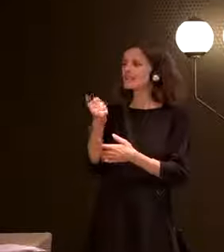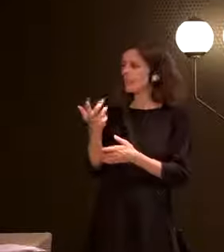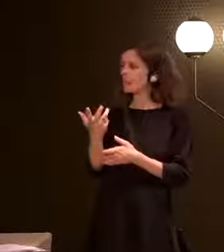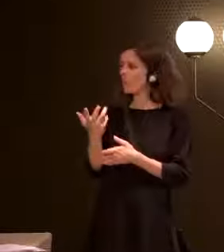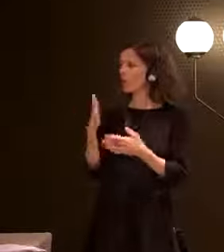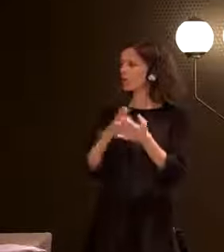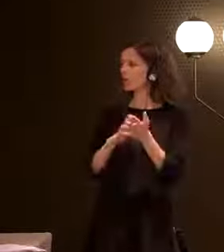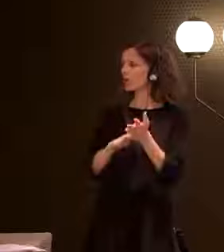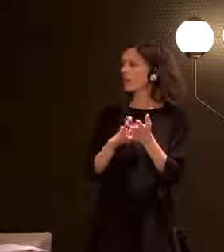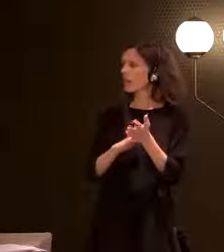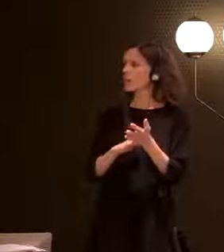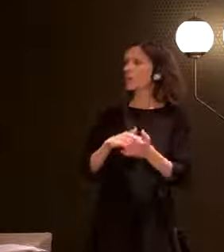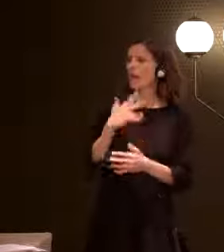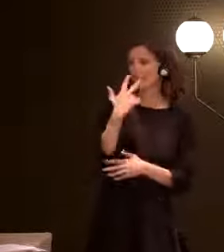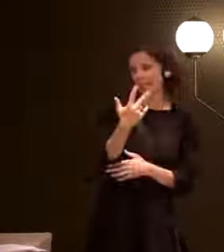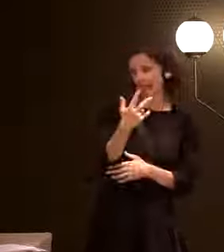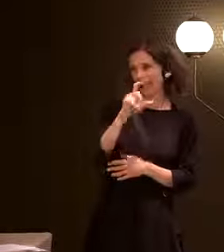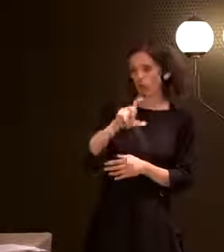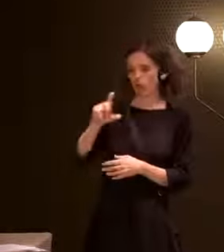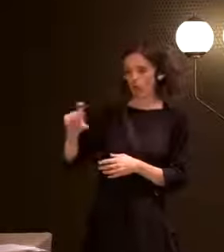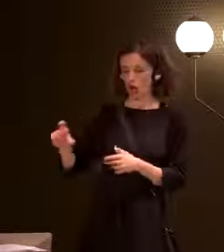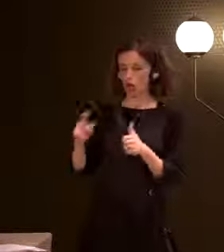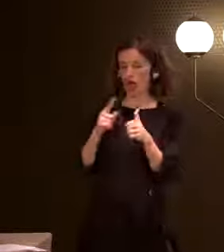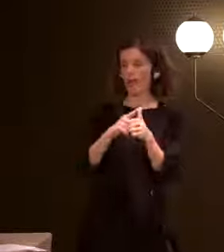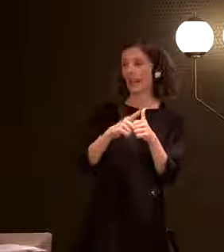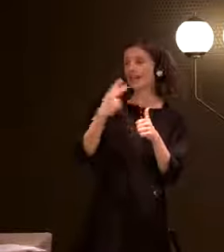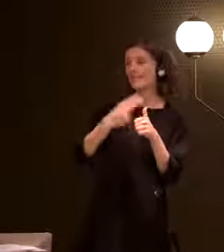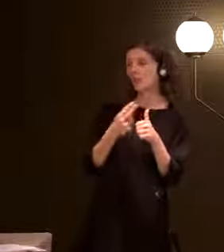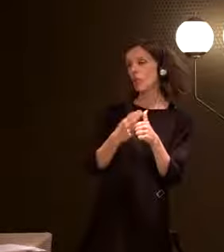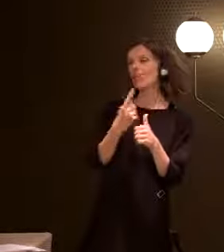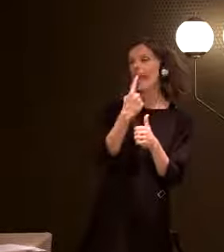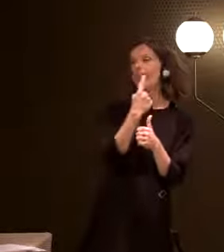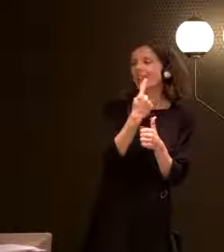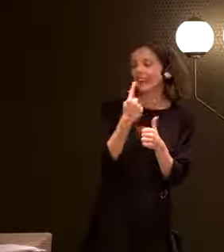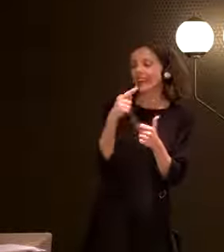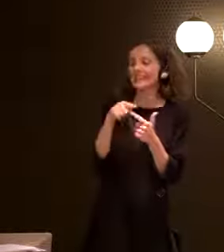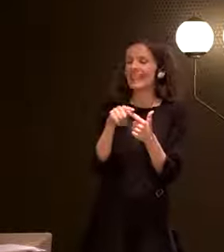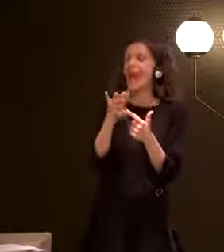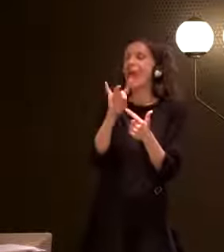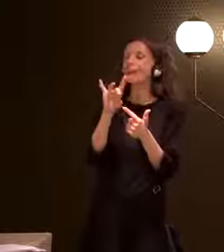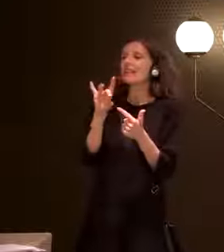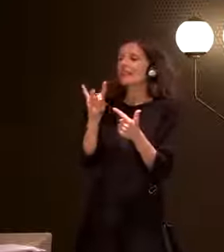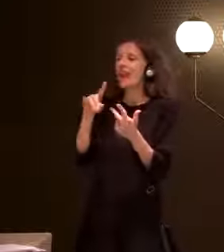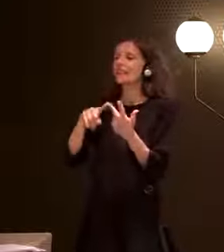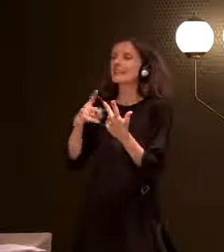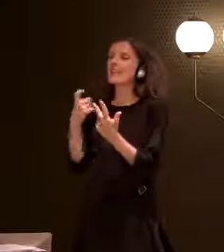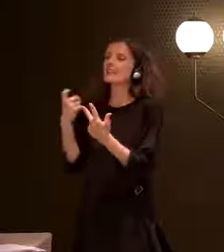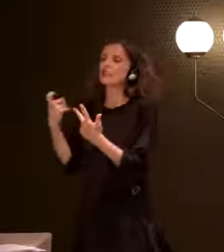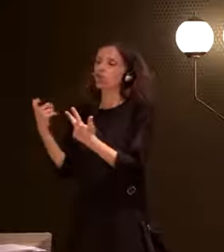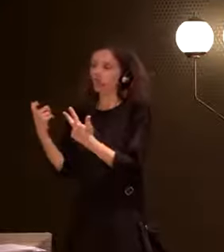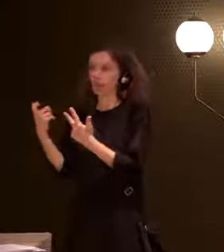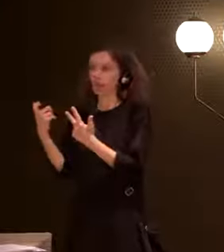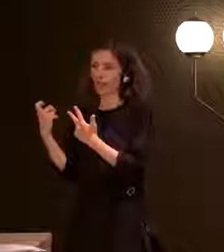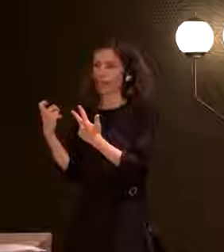ones cup. As there would be 10 days, they would make a bundle of 10 and move it to the 10th cup, and so on and so